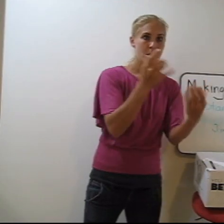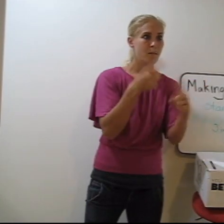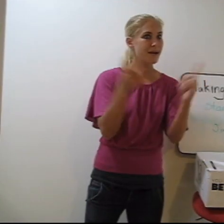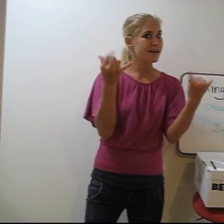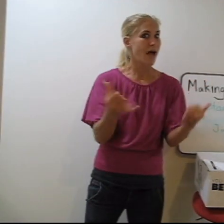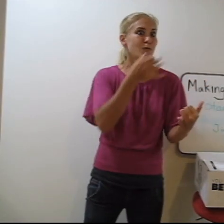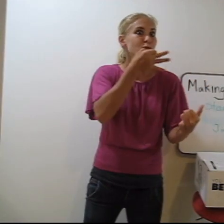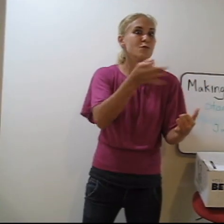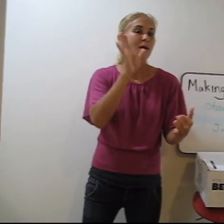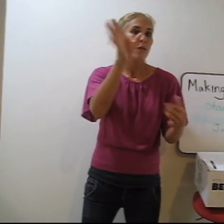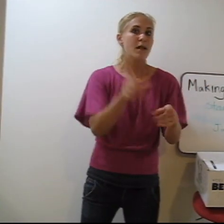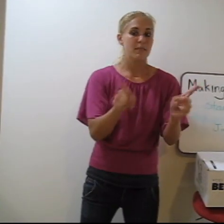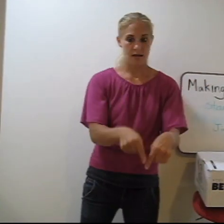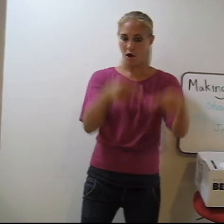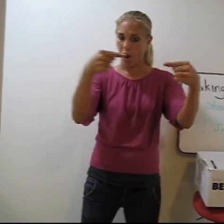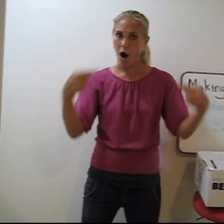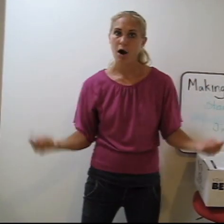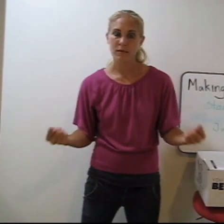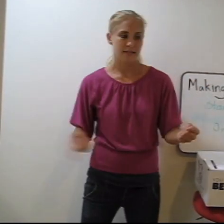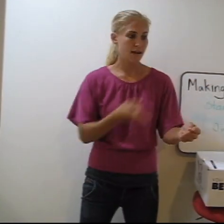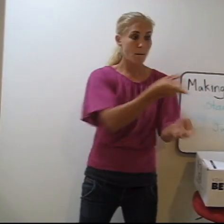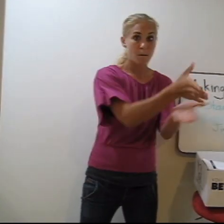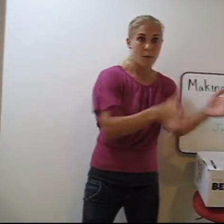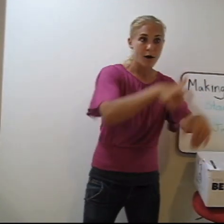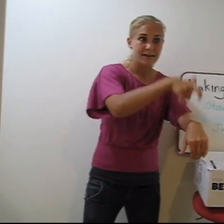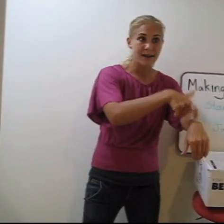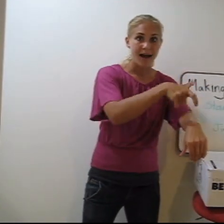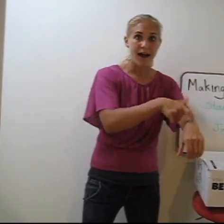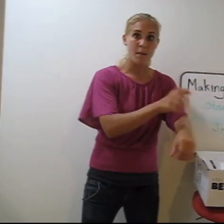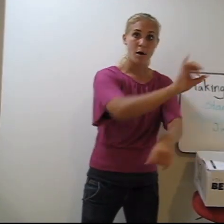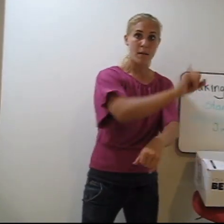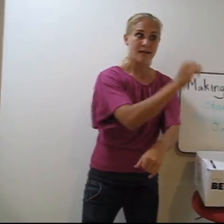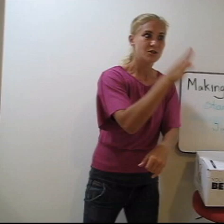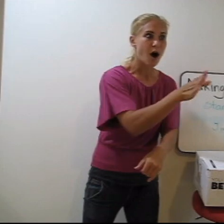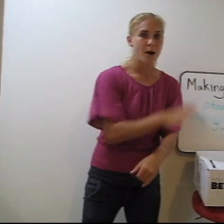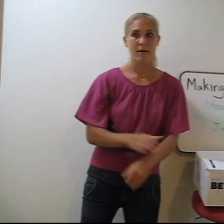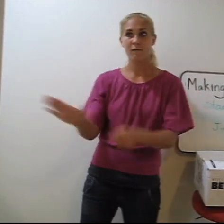my fortune. Can you imagine what life is going to be like?